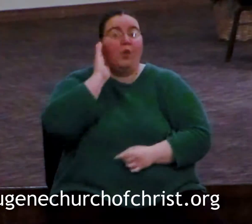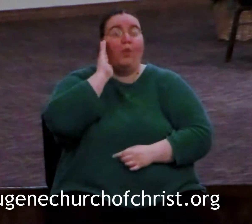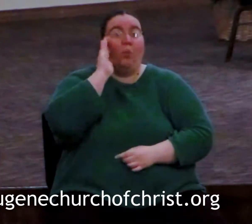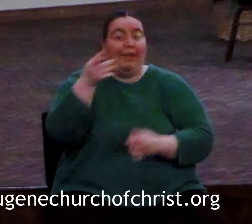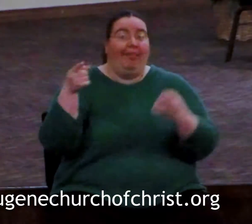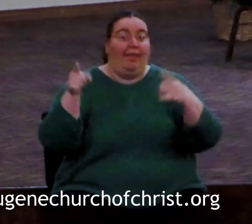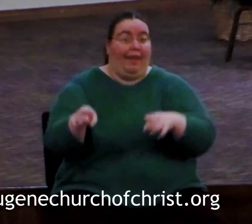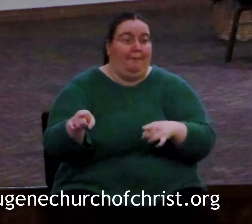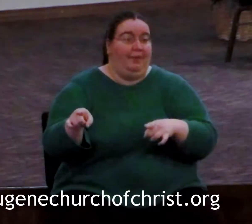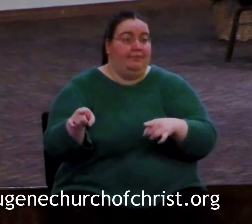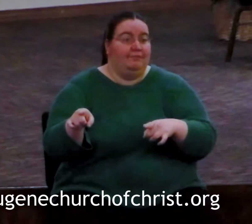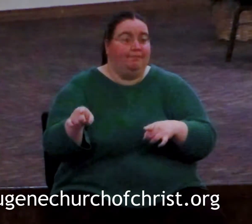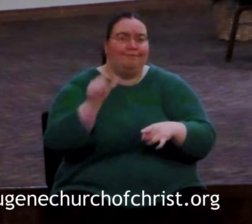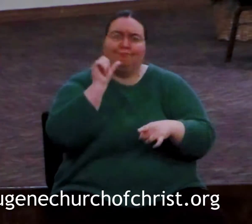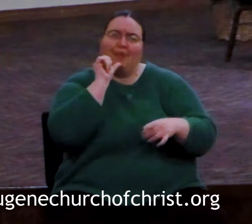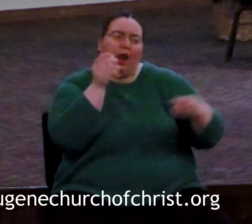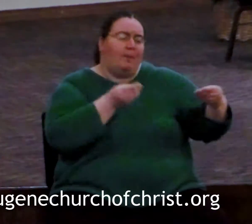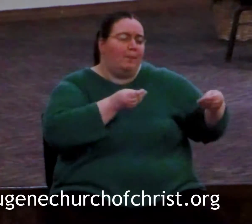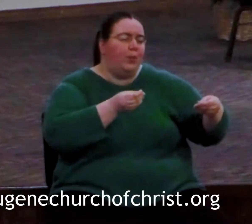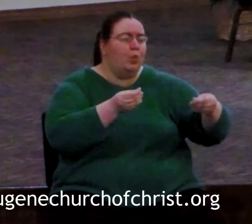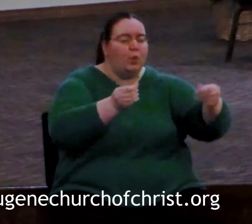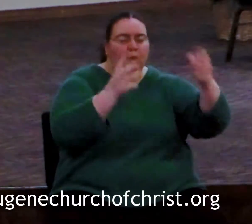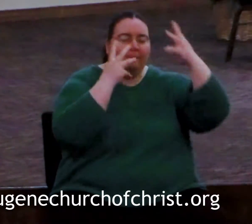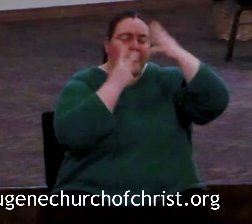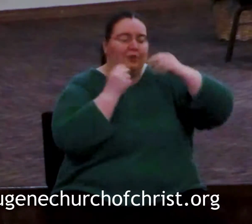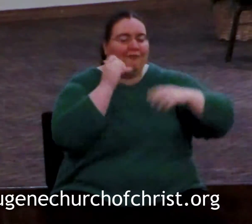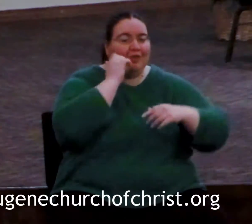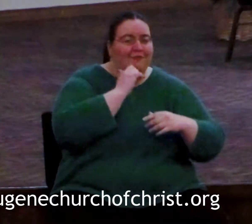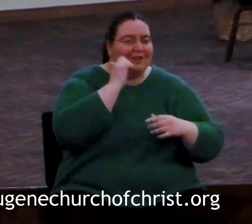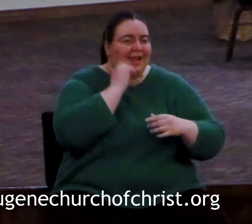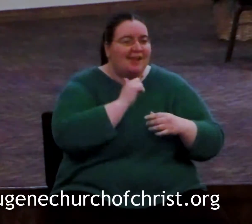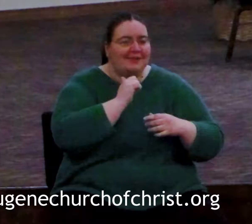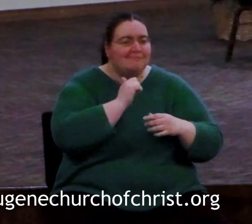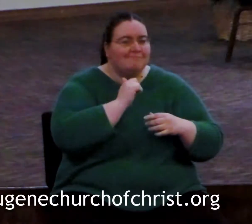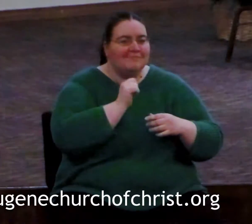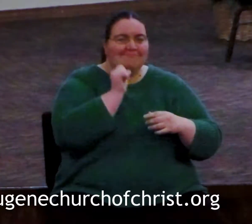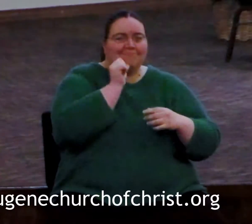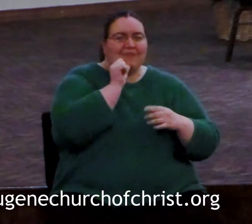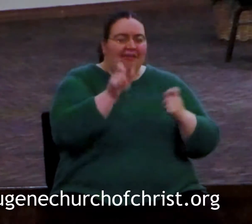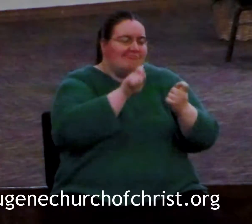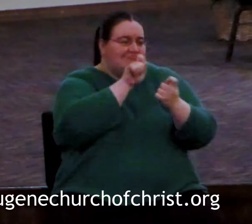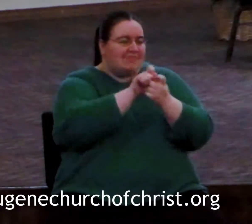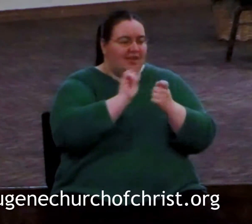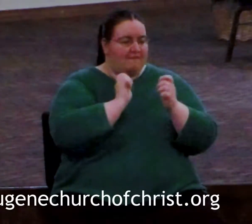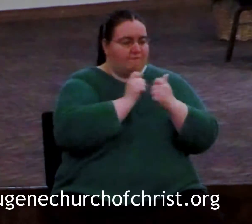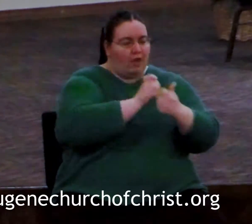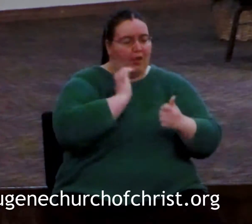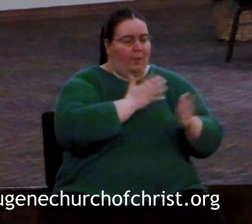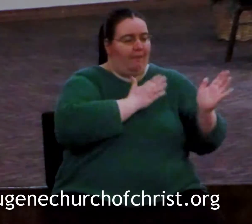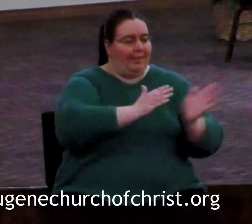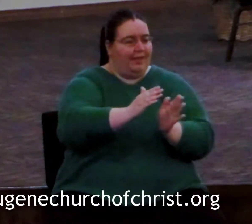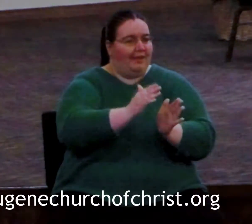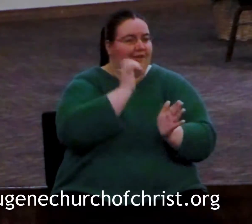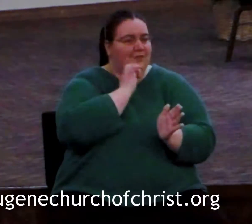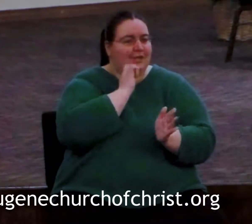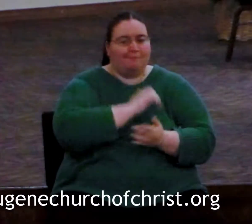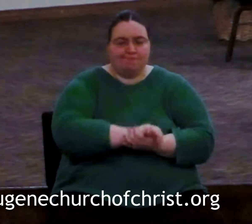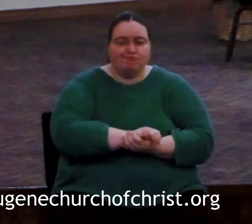is not all going to be smooth sailing. It is not all going to be exactly the way that we mapped it out. There are going to be